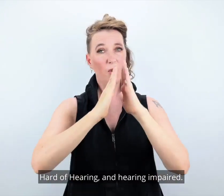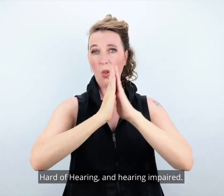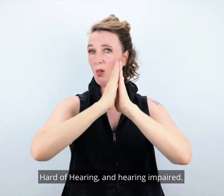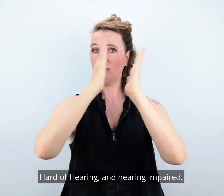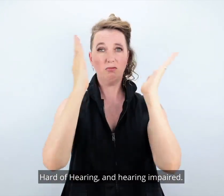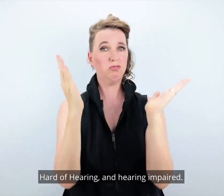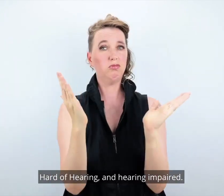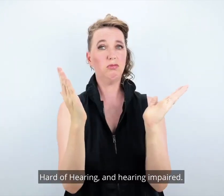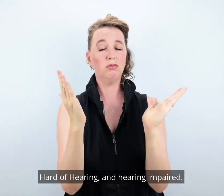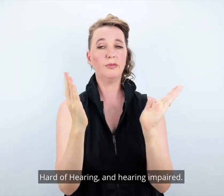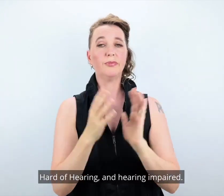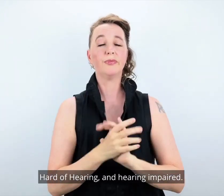hearing and hearing impaired.